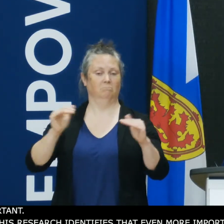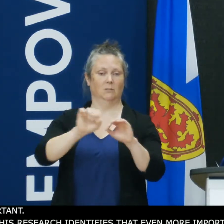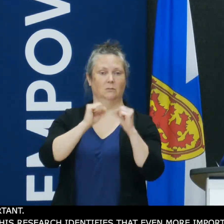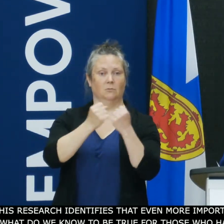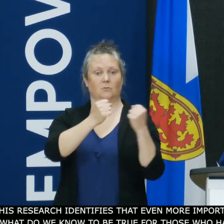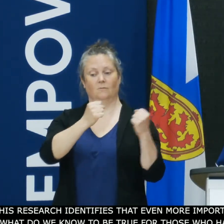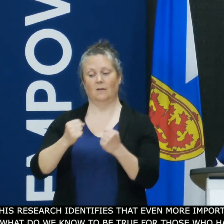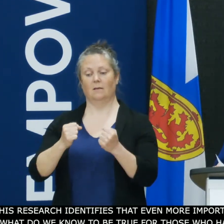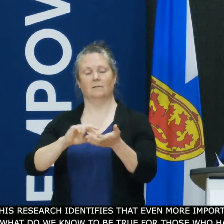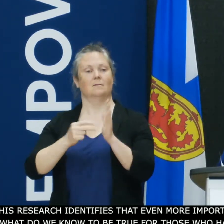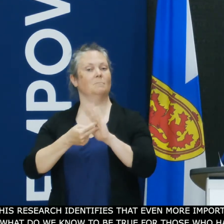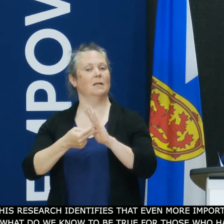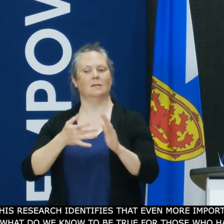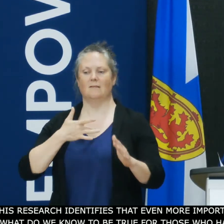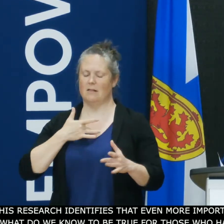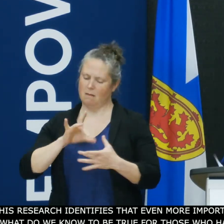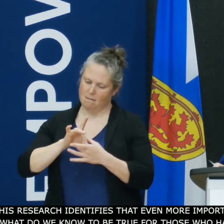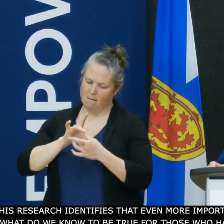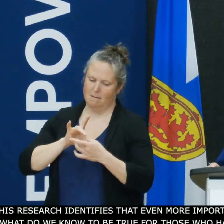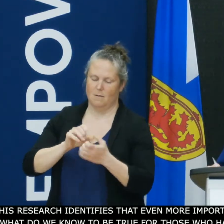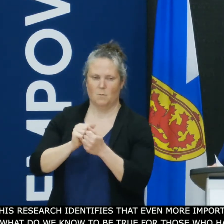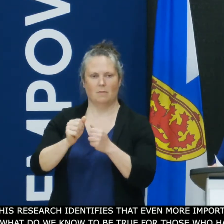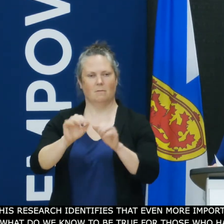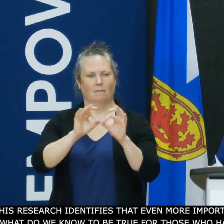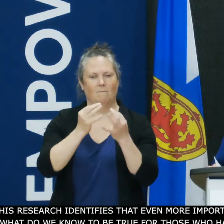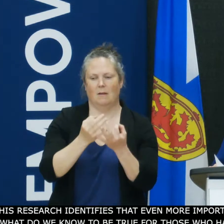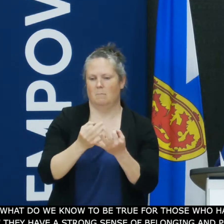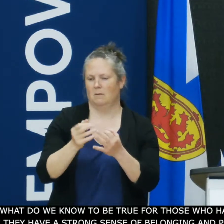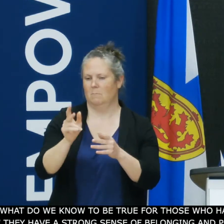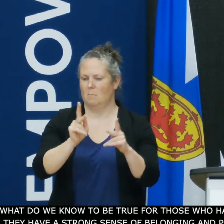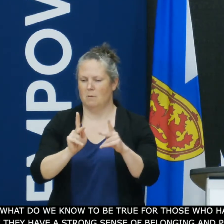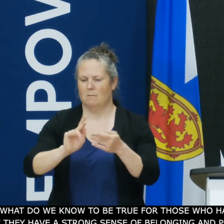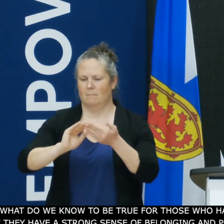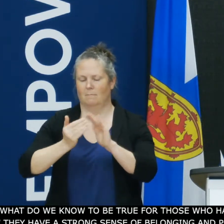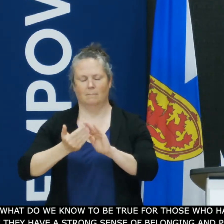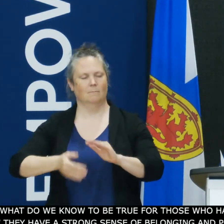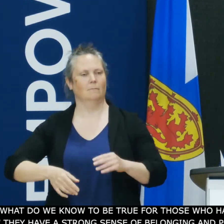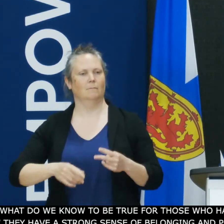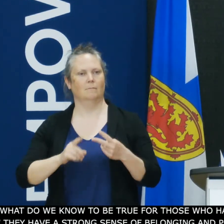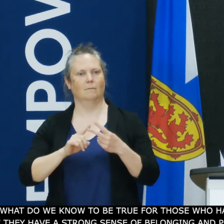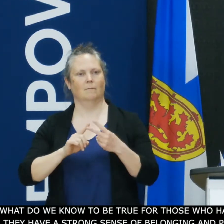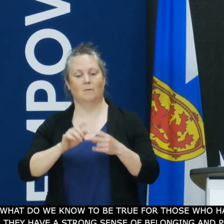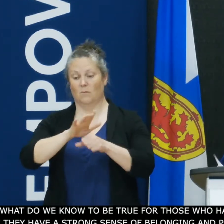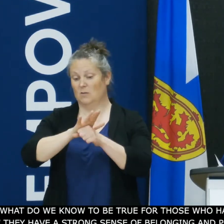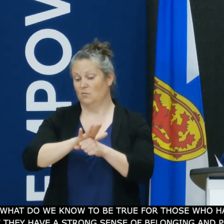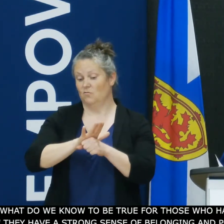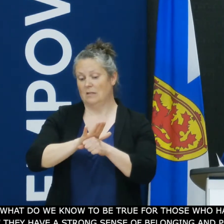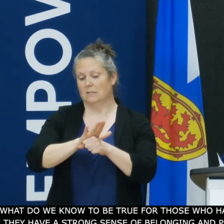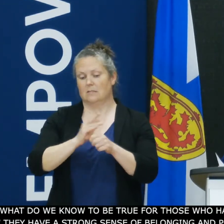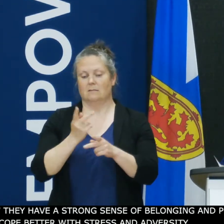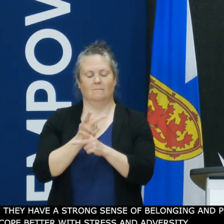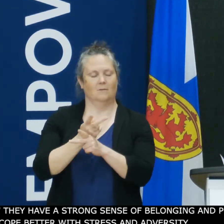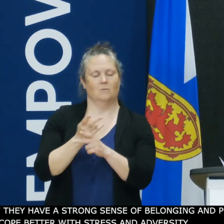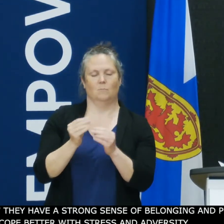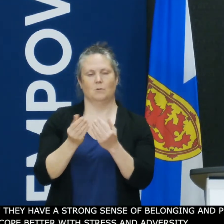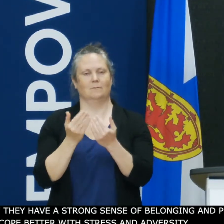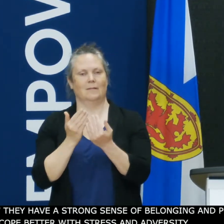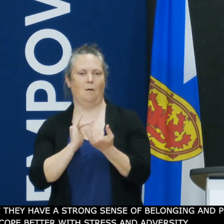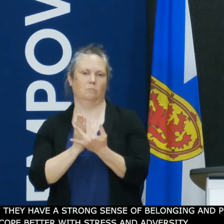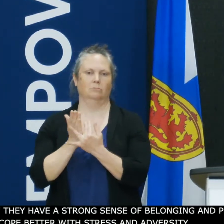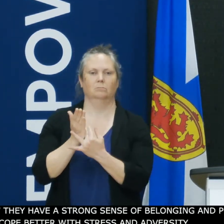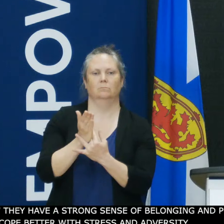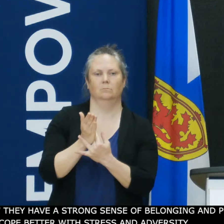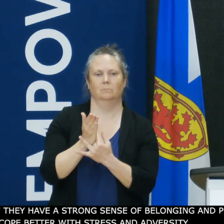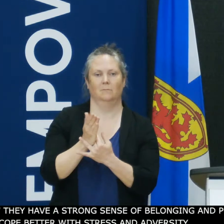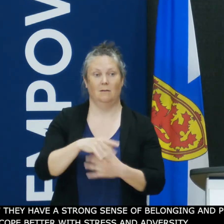of belonging and purpose. They cope better with stress and adversity. They have better mental and physical health.